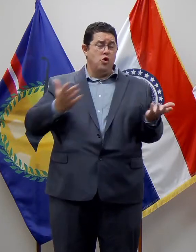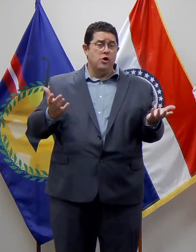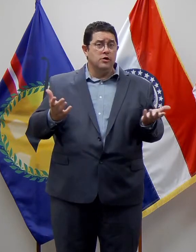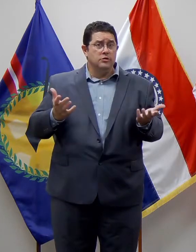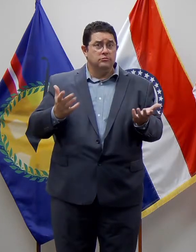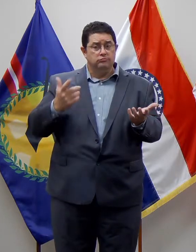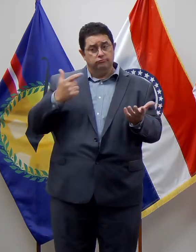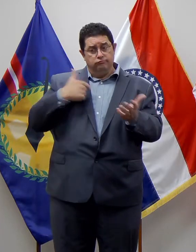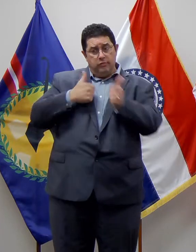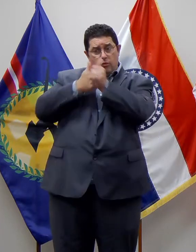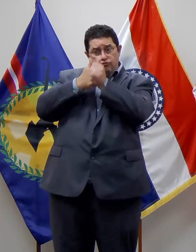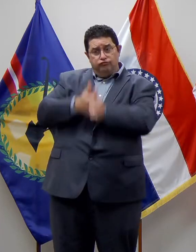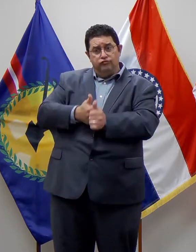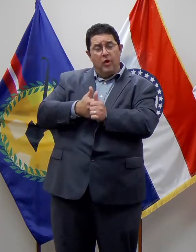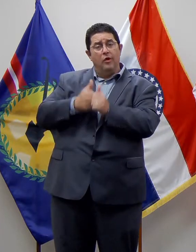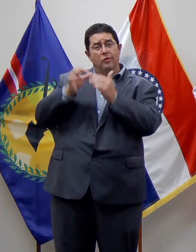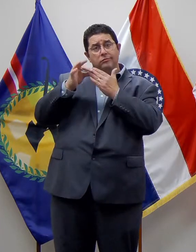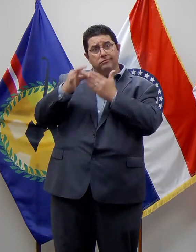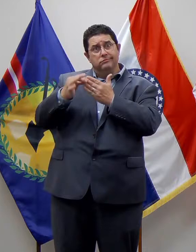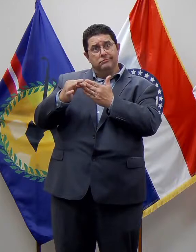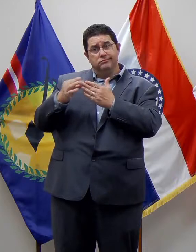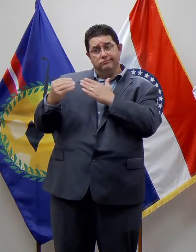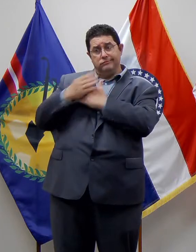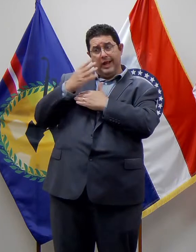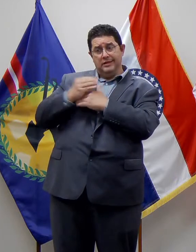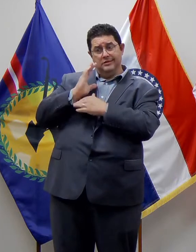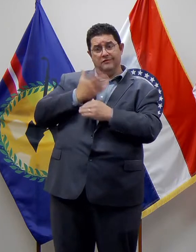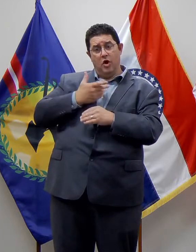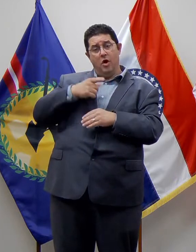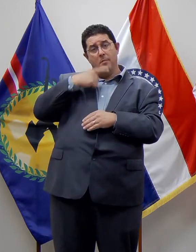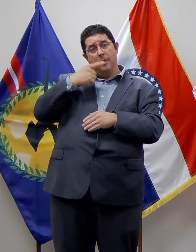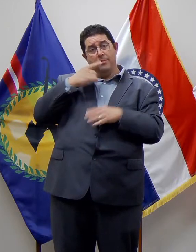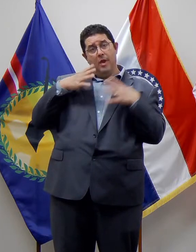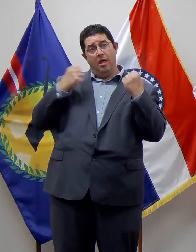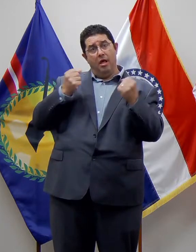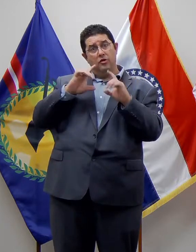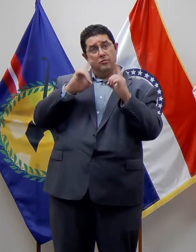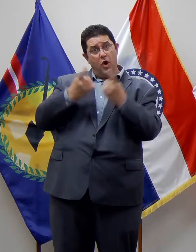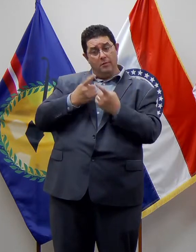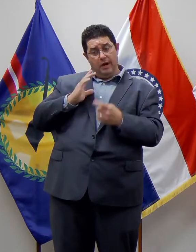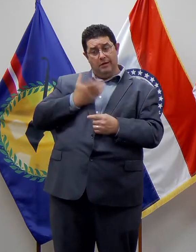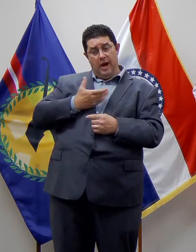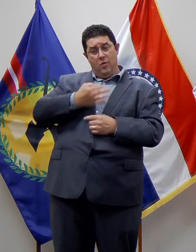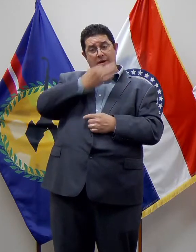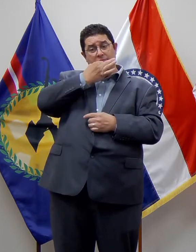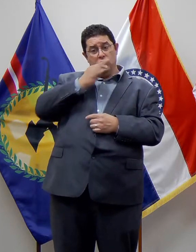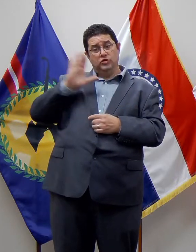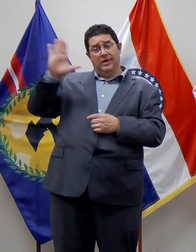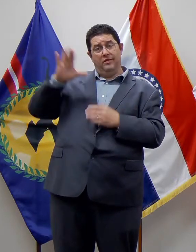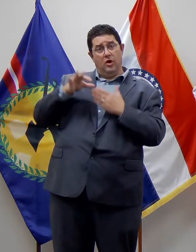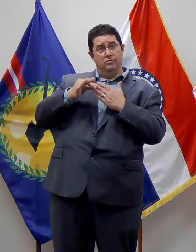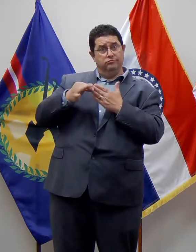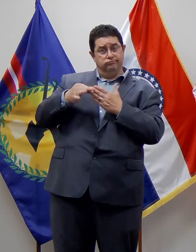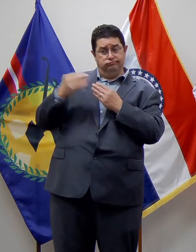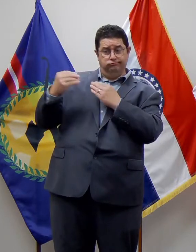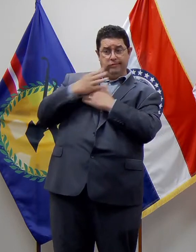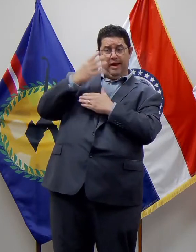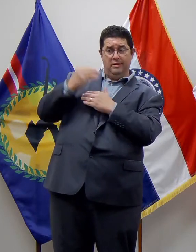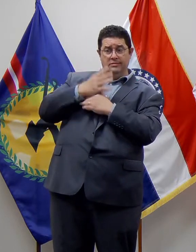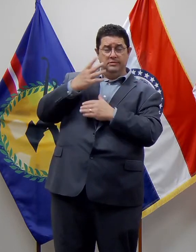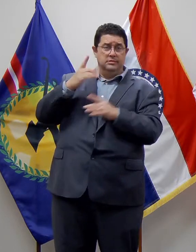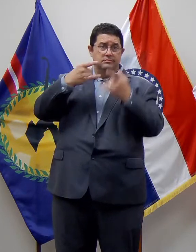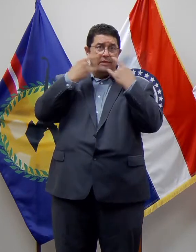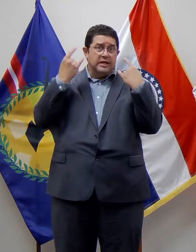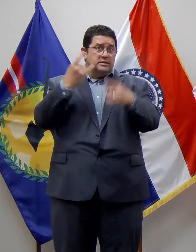and I will follow the guidance of our public health department and our experts, and their guidance in masking and